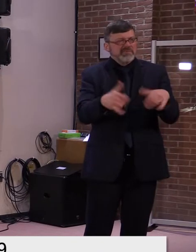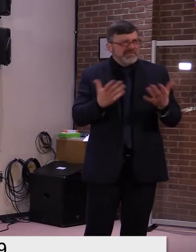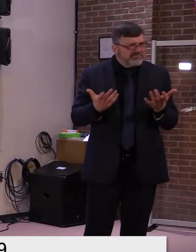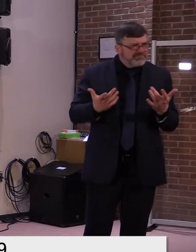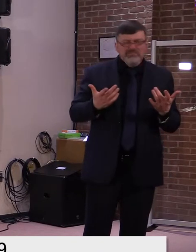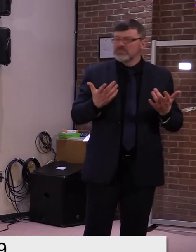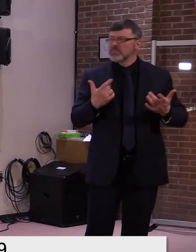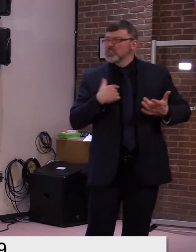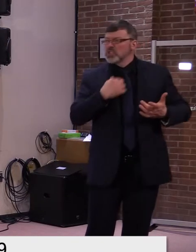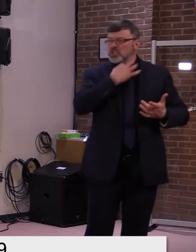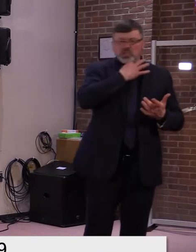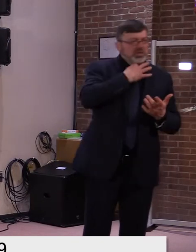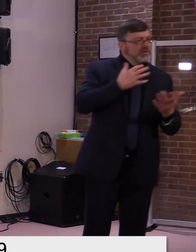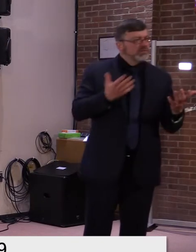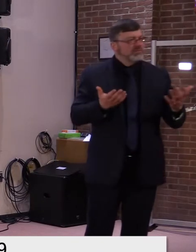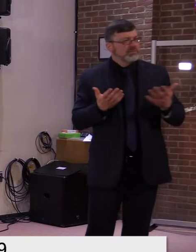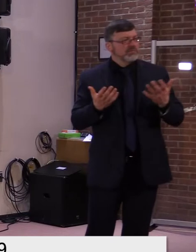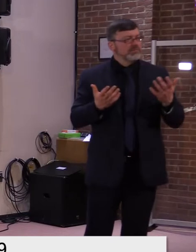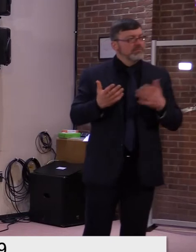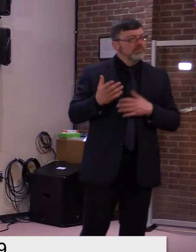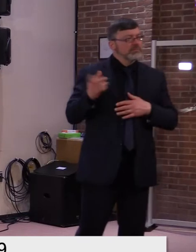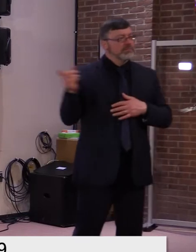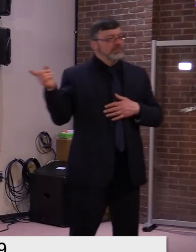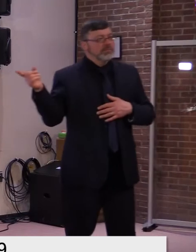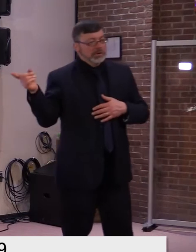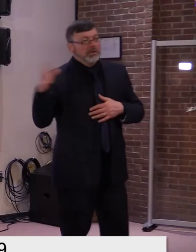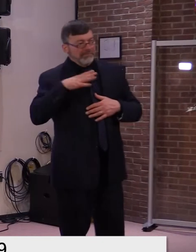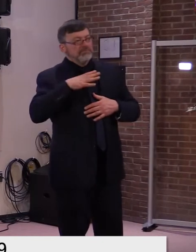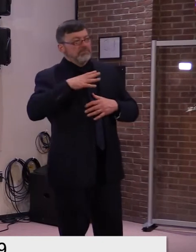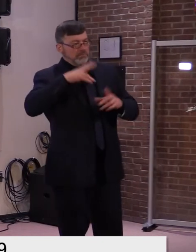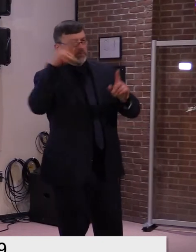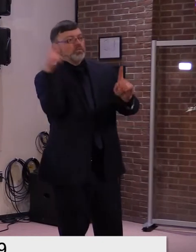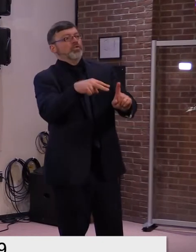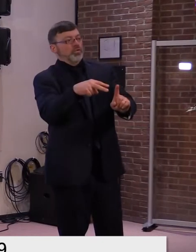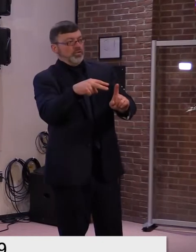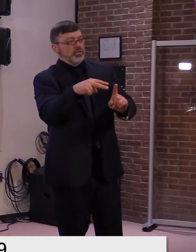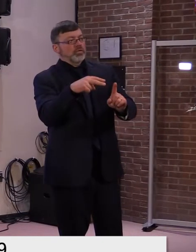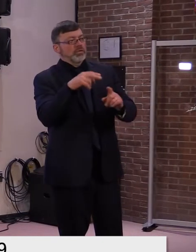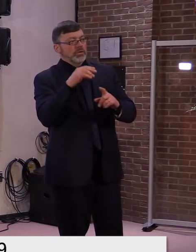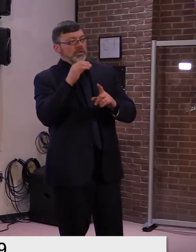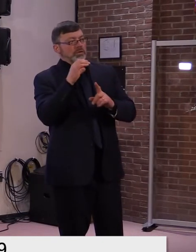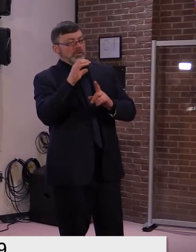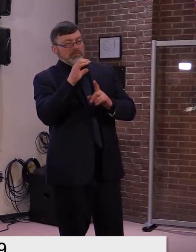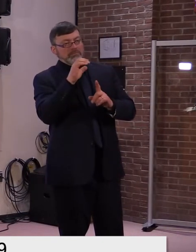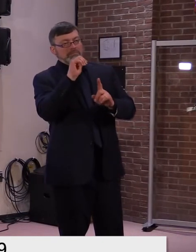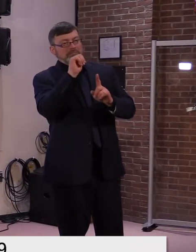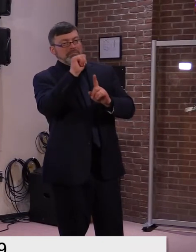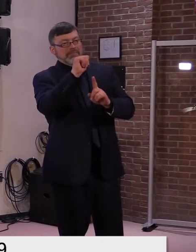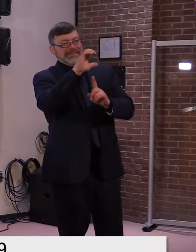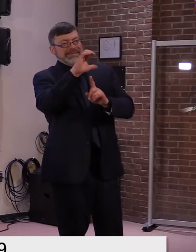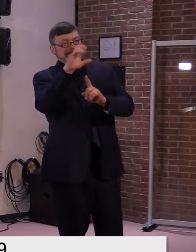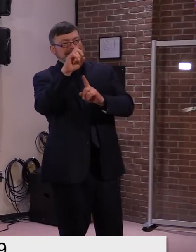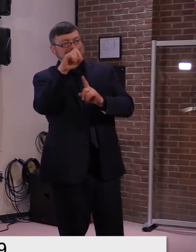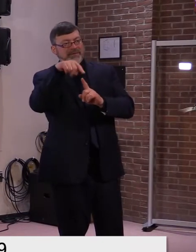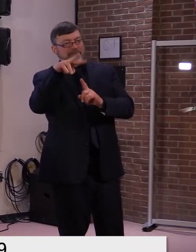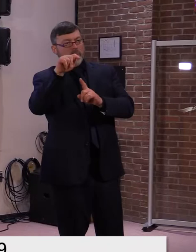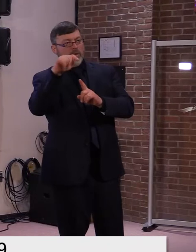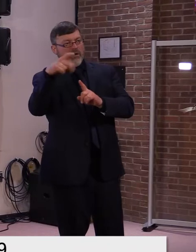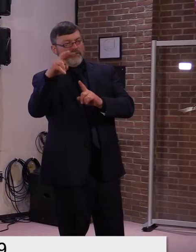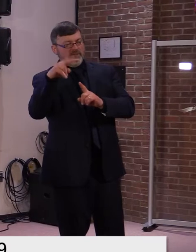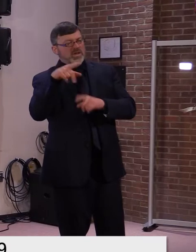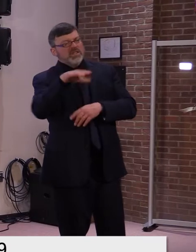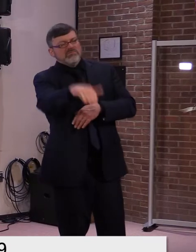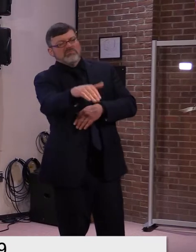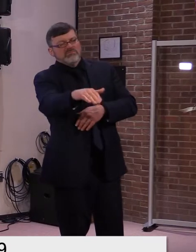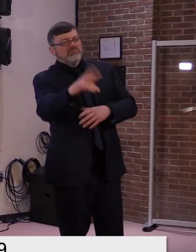You bet. Hi, this is Secretary Curley. Thank you for the question. Yes, you know, our teams have been, there's been many sectors actually